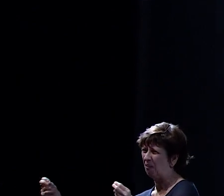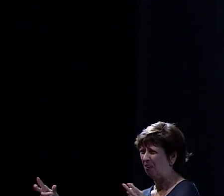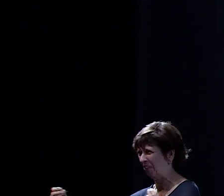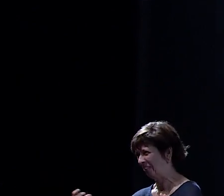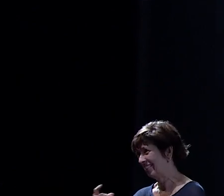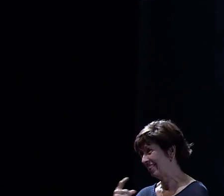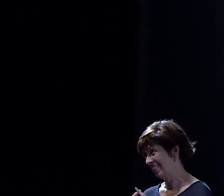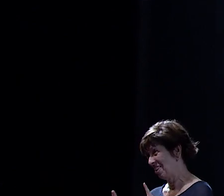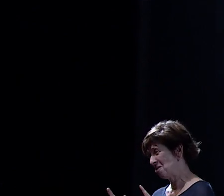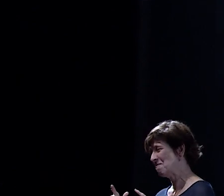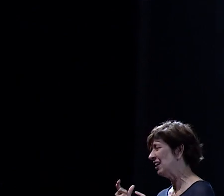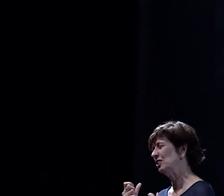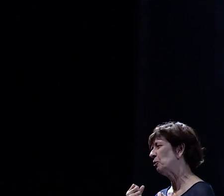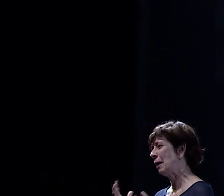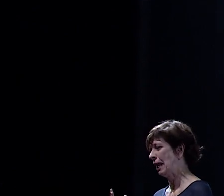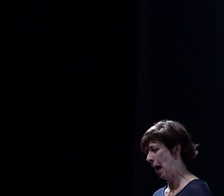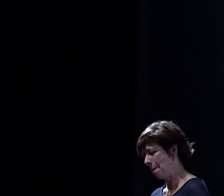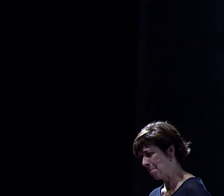But after too many